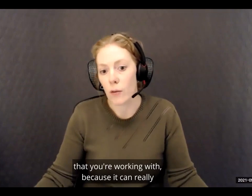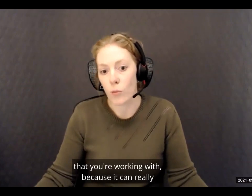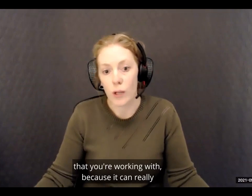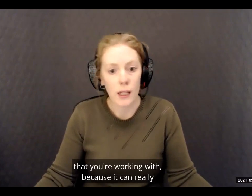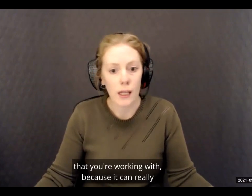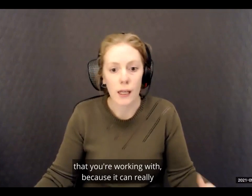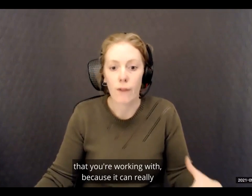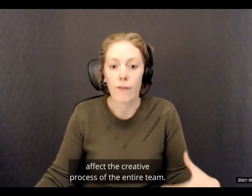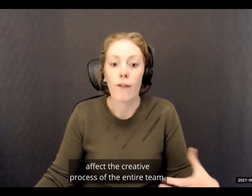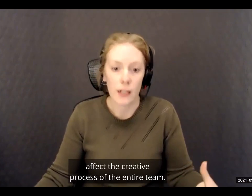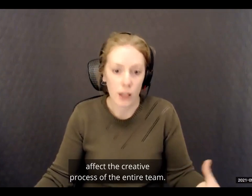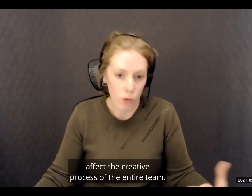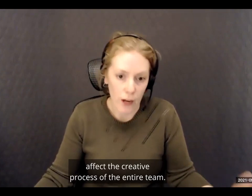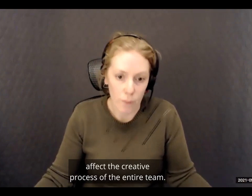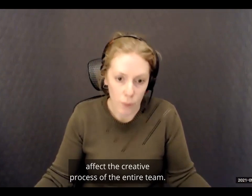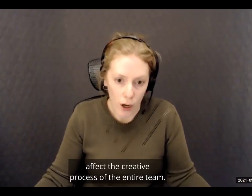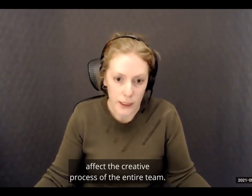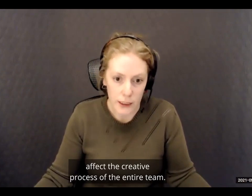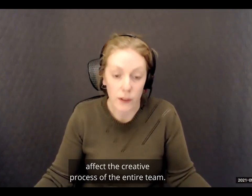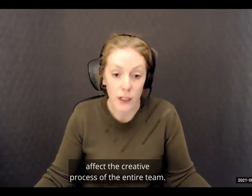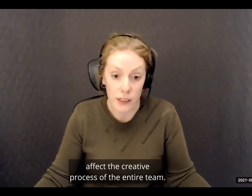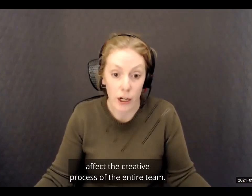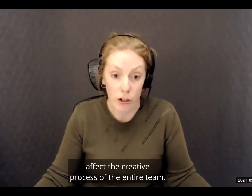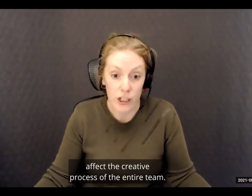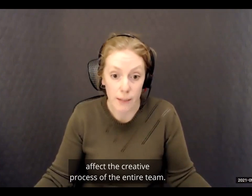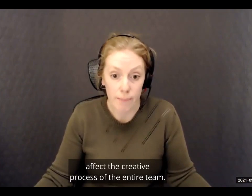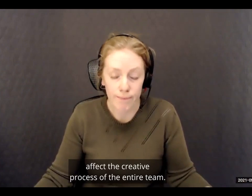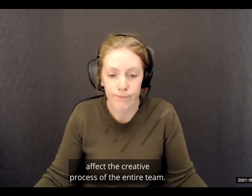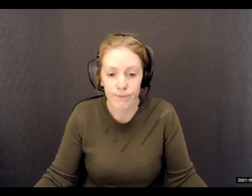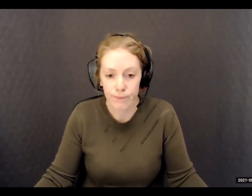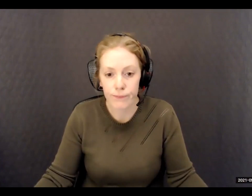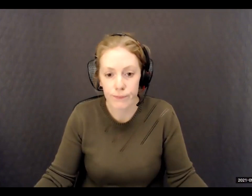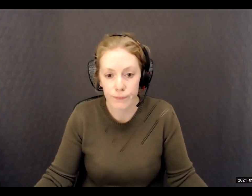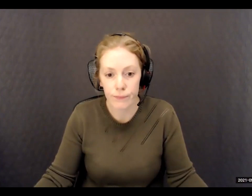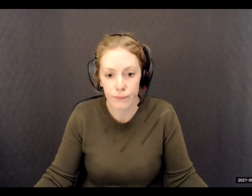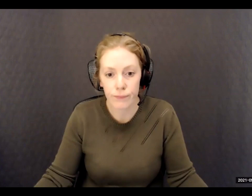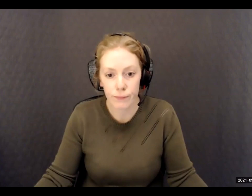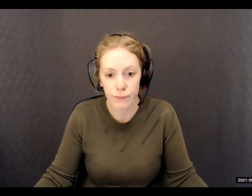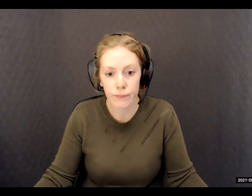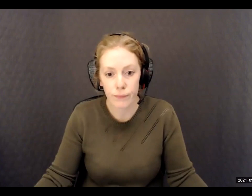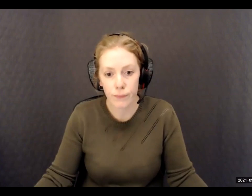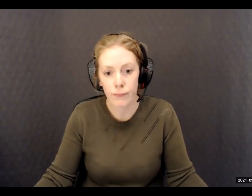because it can really affect the creative process of the entire team.